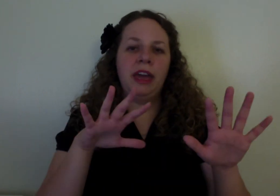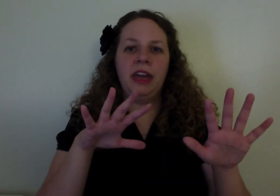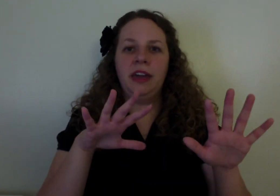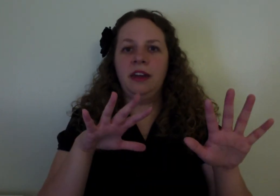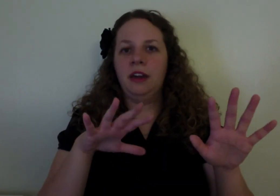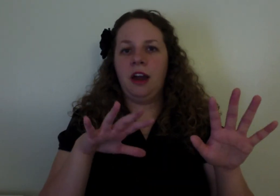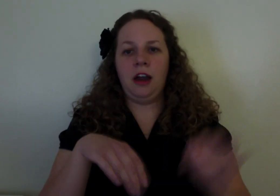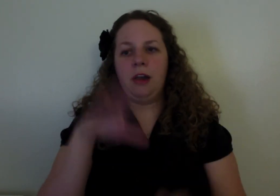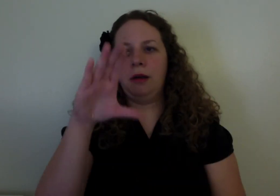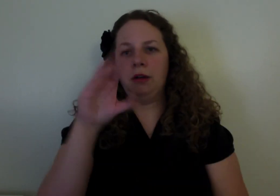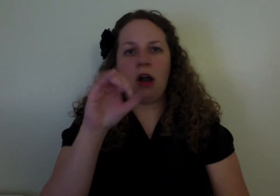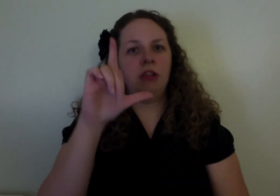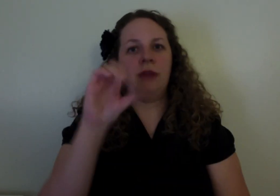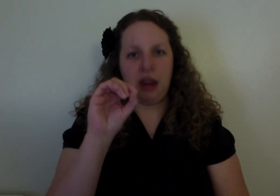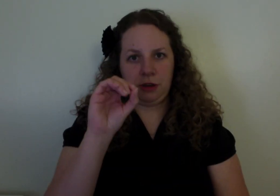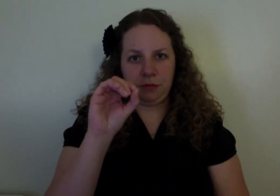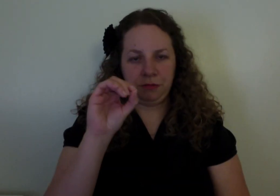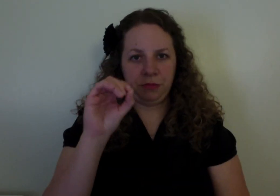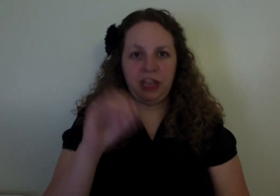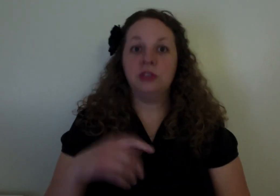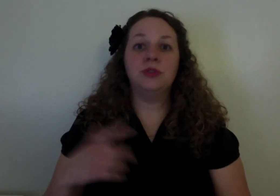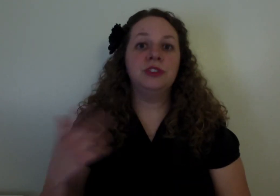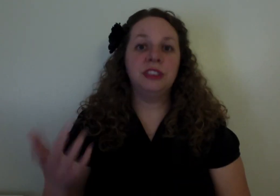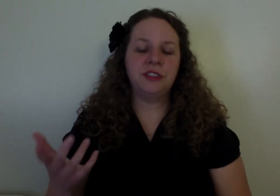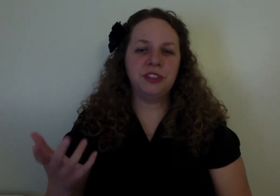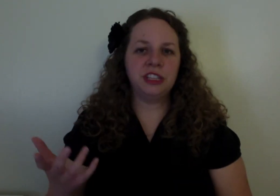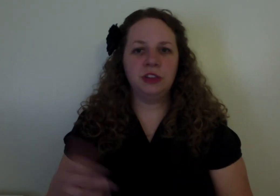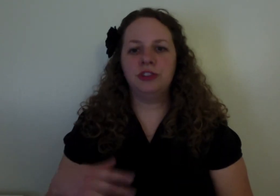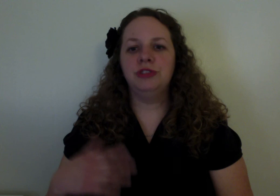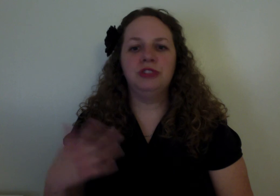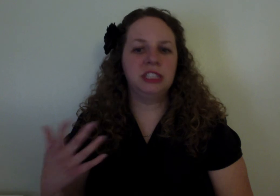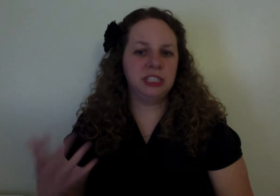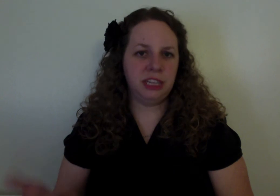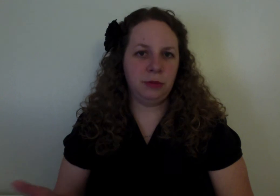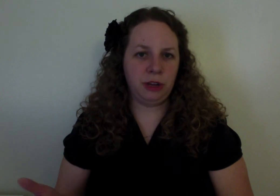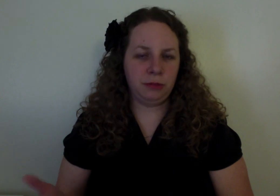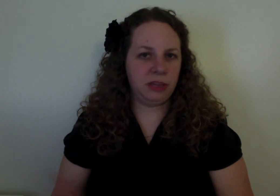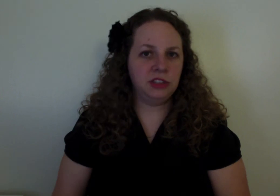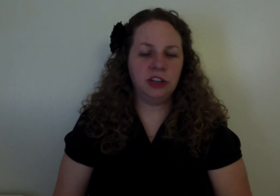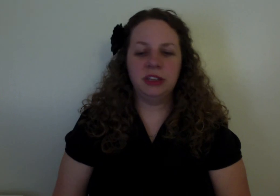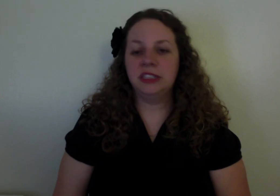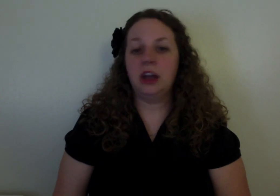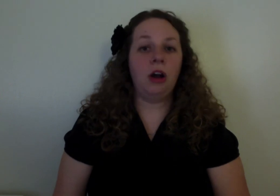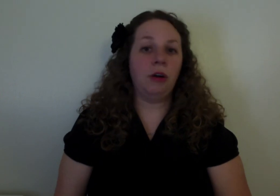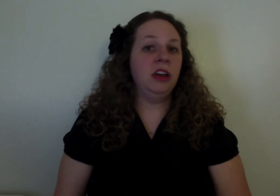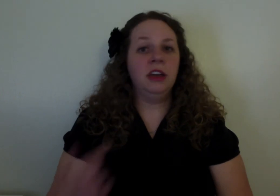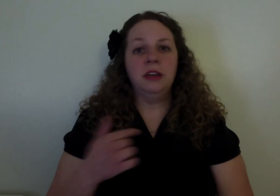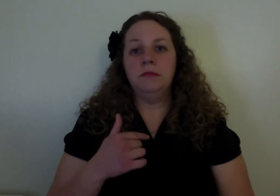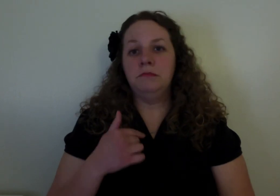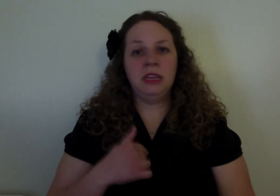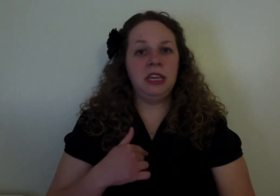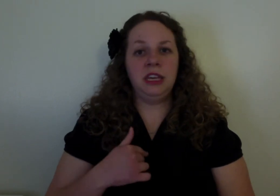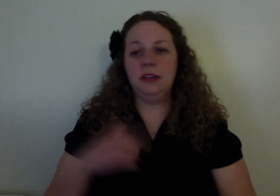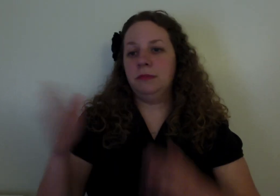away, Colorado. Okay, so there's different things that you can do just to say what your plans are. You could say, oh, me